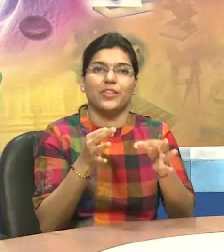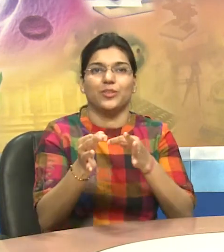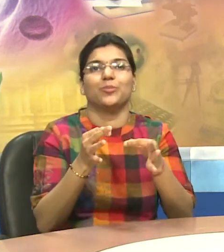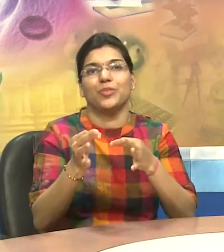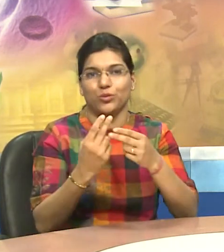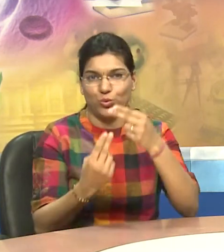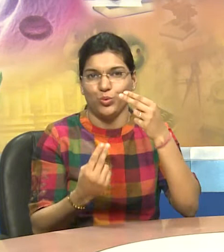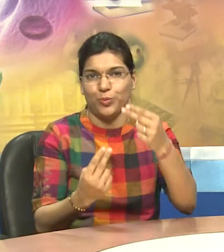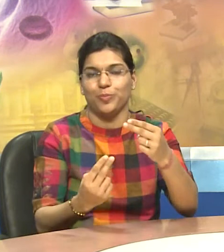I will explain it to you.